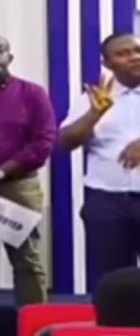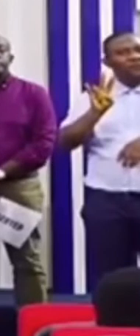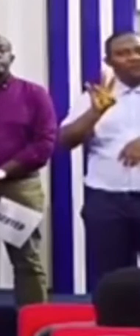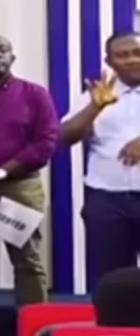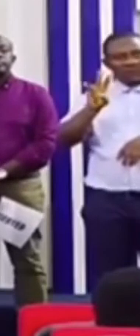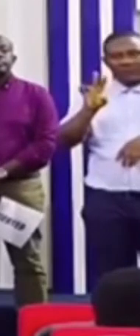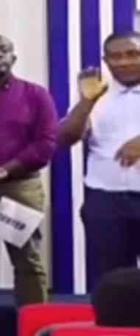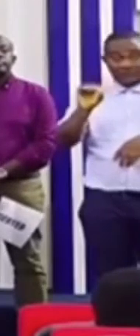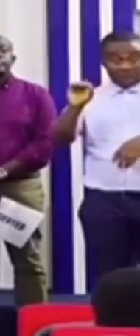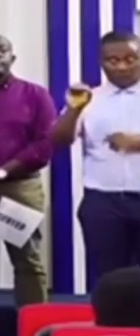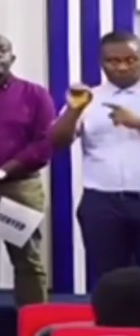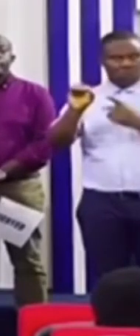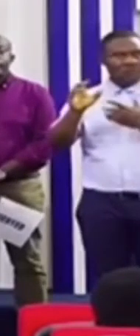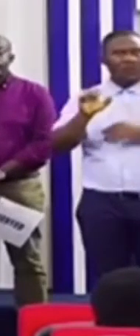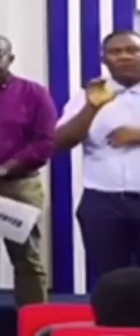0509-497-700.